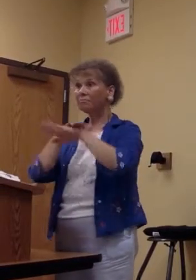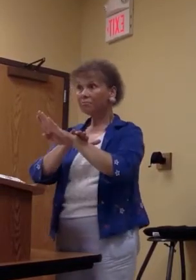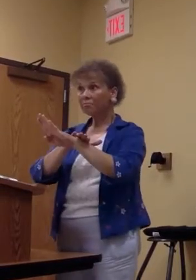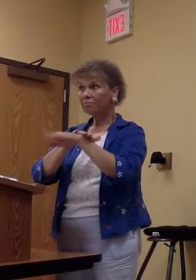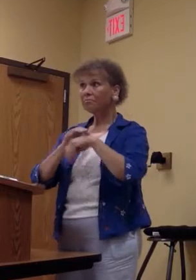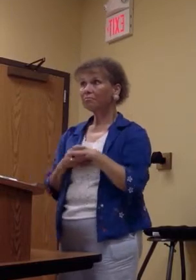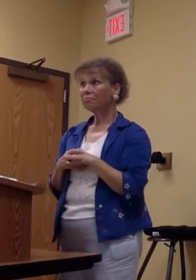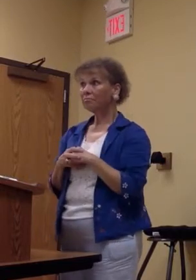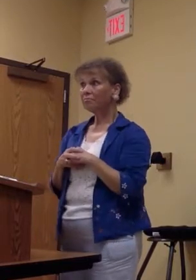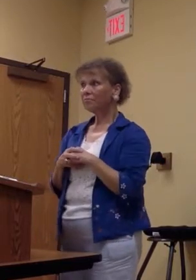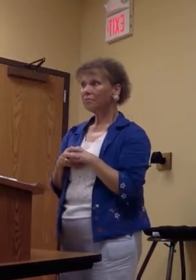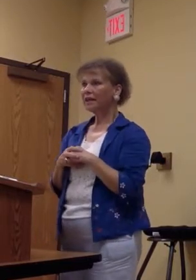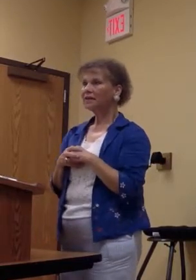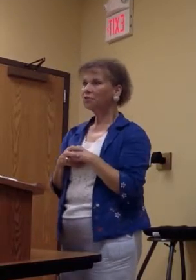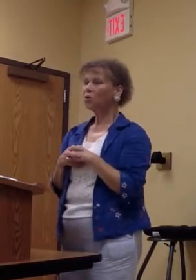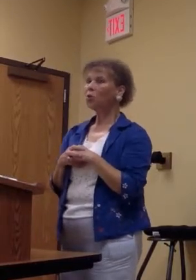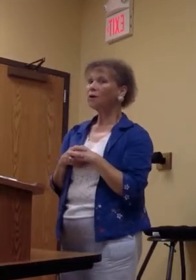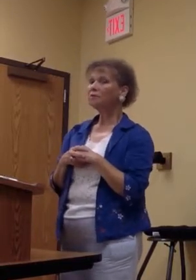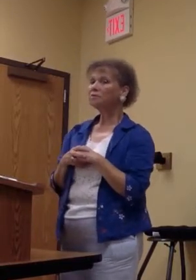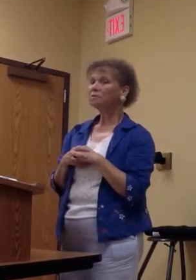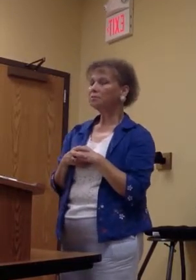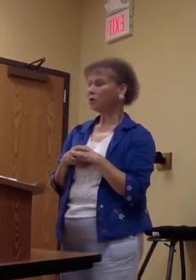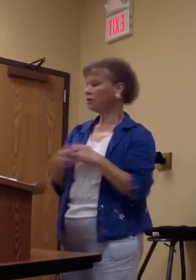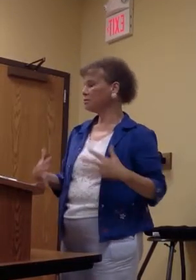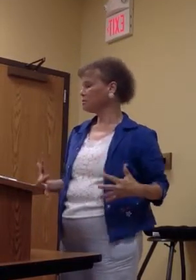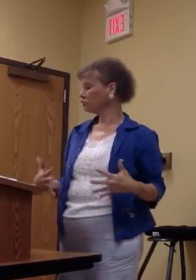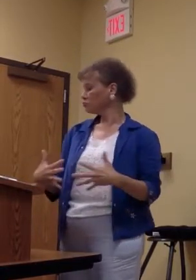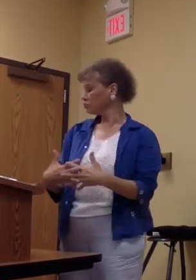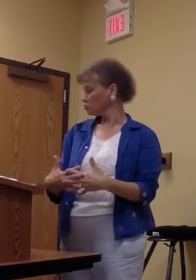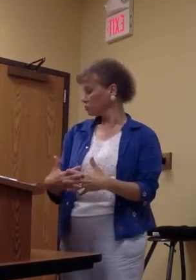Enter or birth. Pregnant.